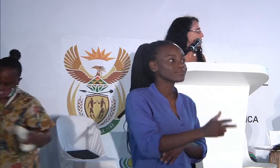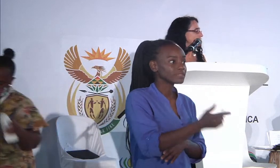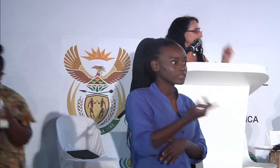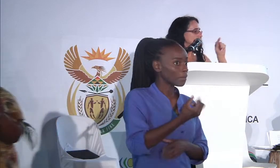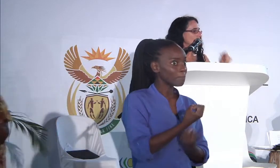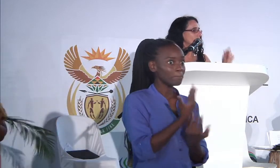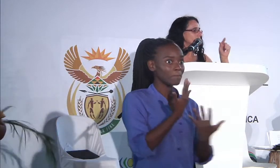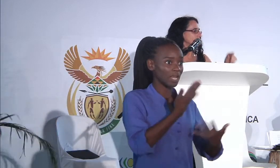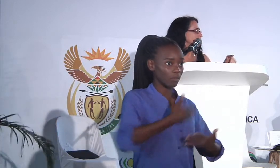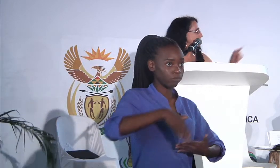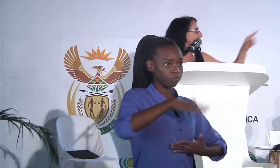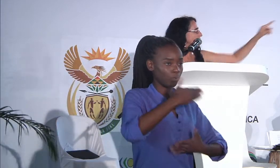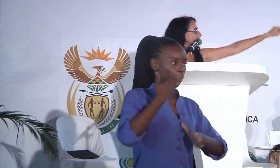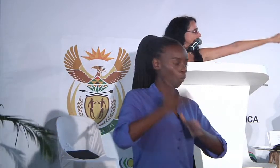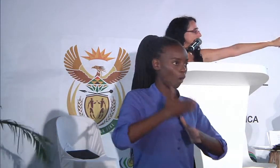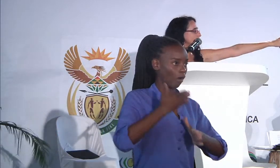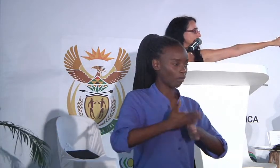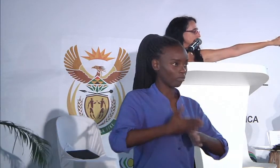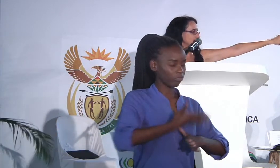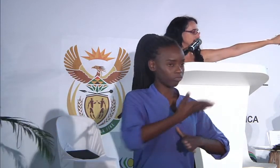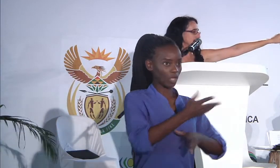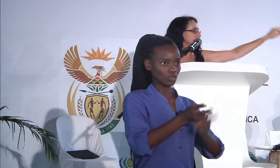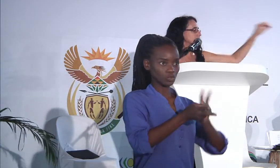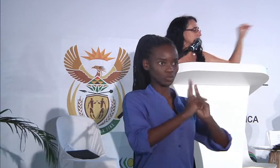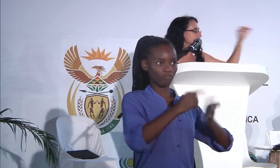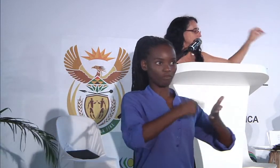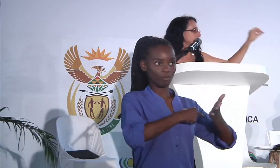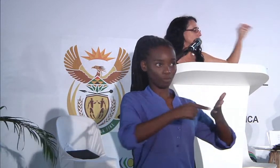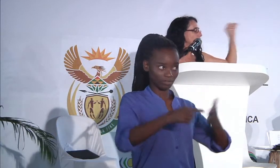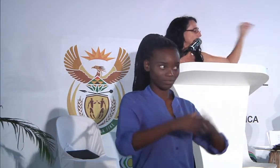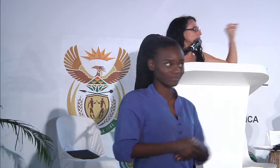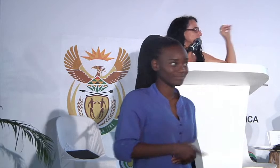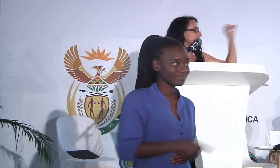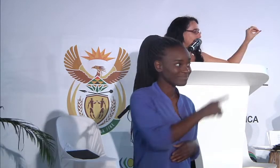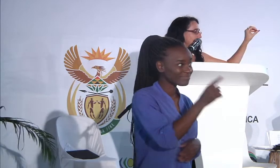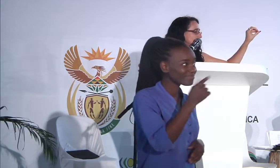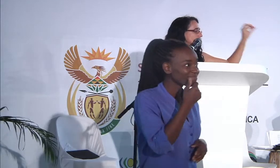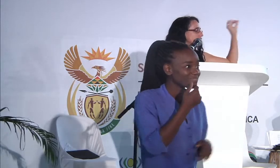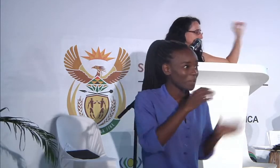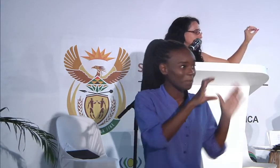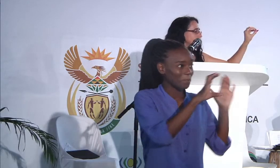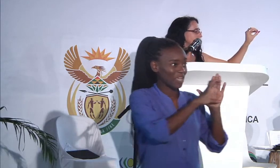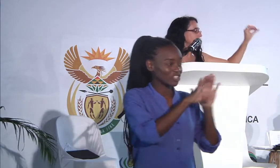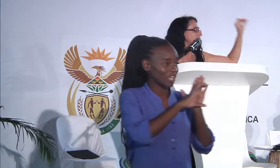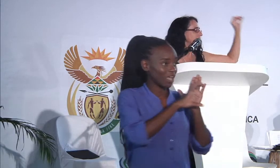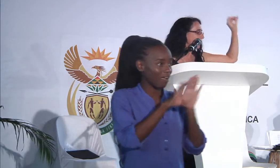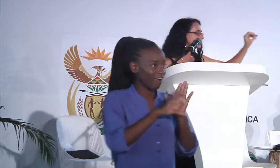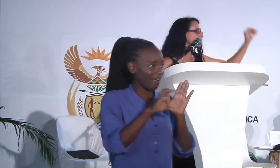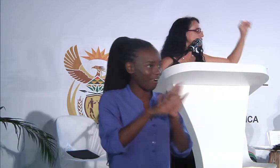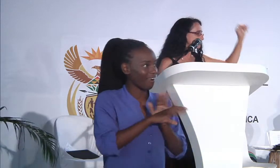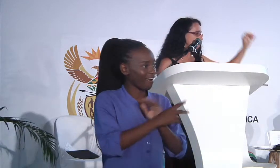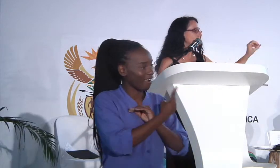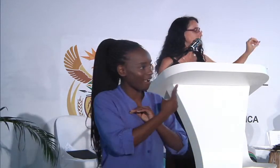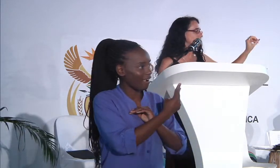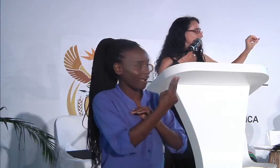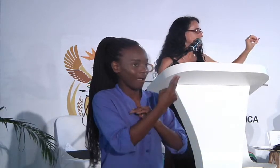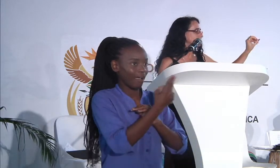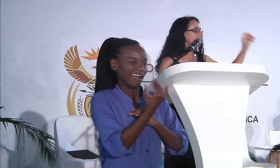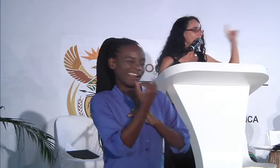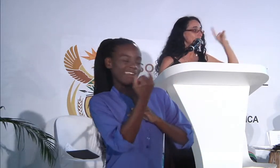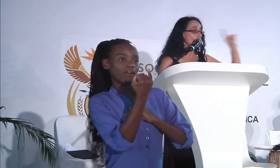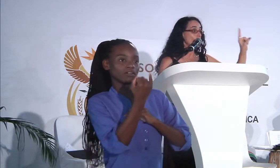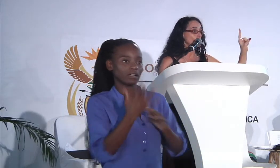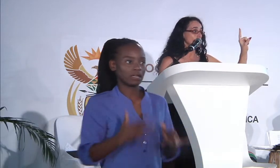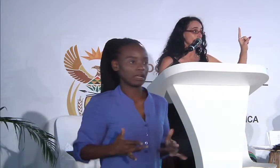lot for 12 weeks. These pictures depict what it was like to live in an underground parking lot